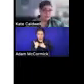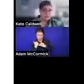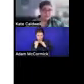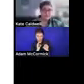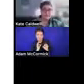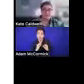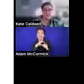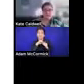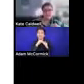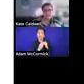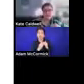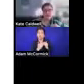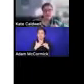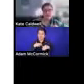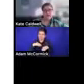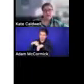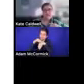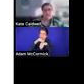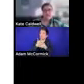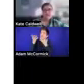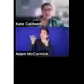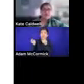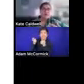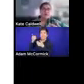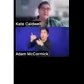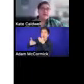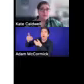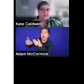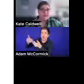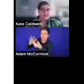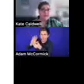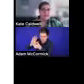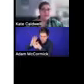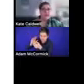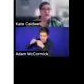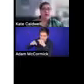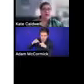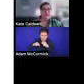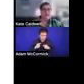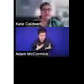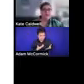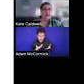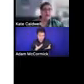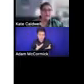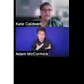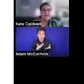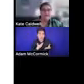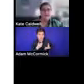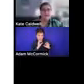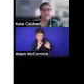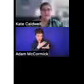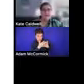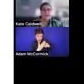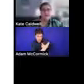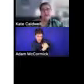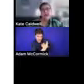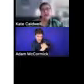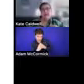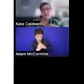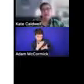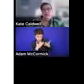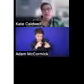then used. Some of the concerns that we see in how intersectionality is sometimes